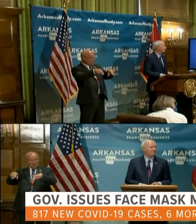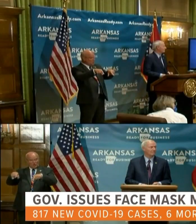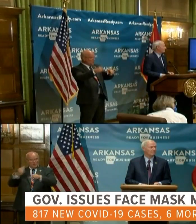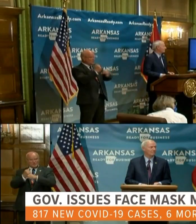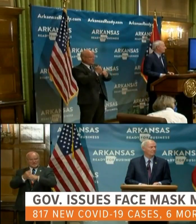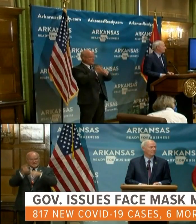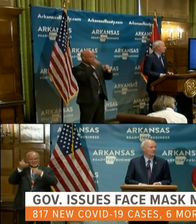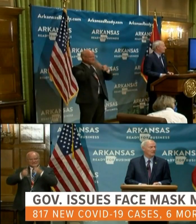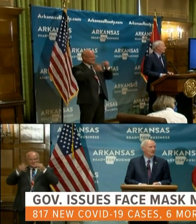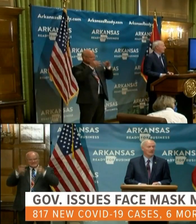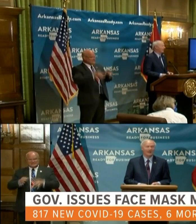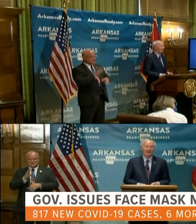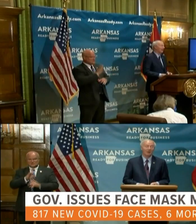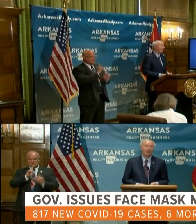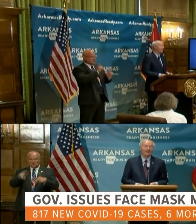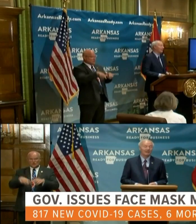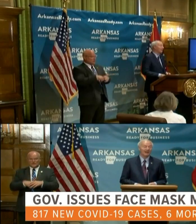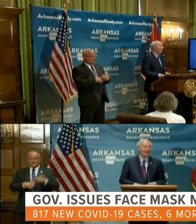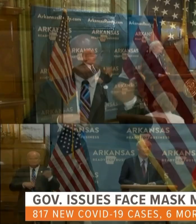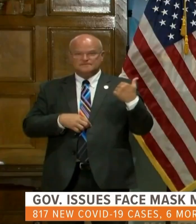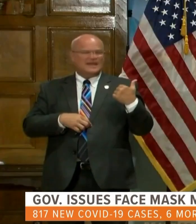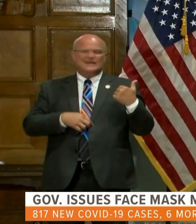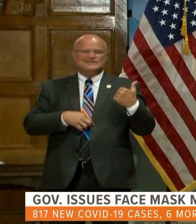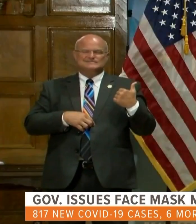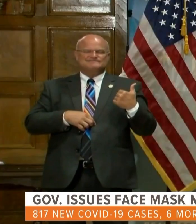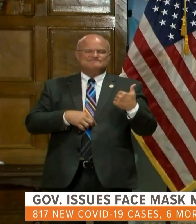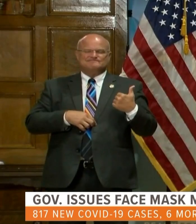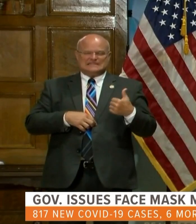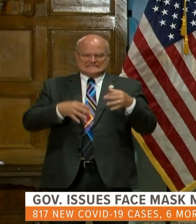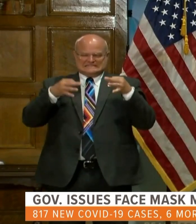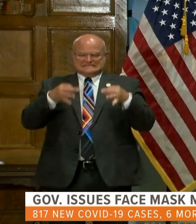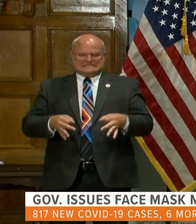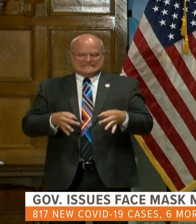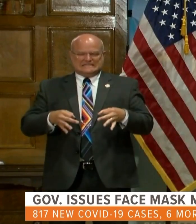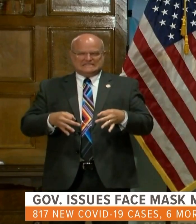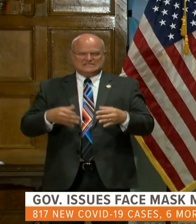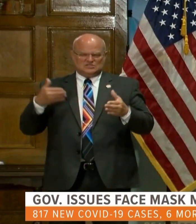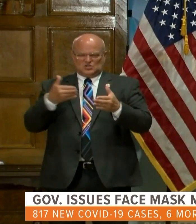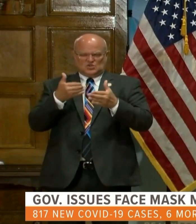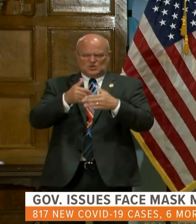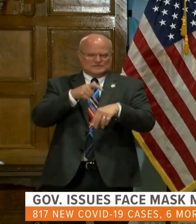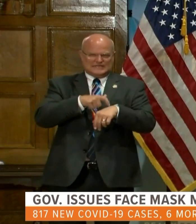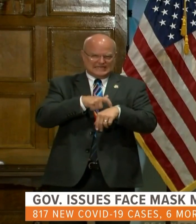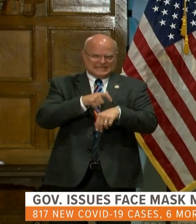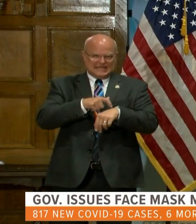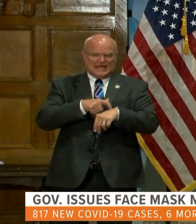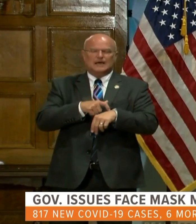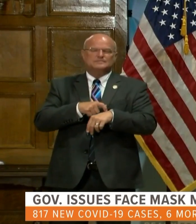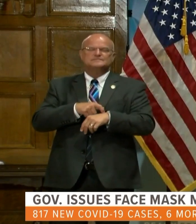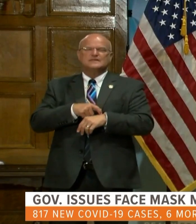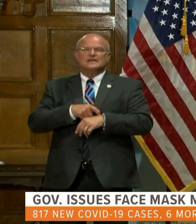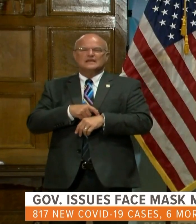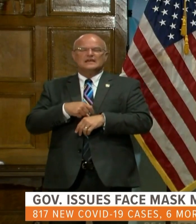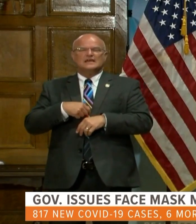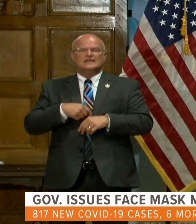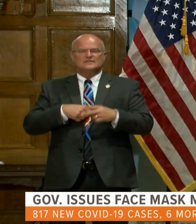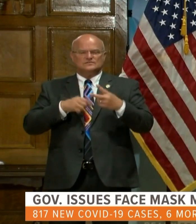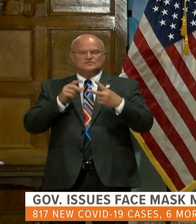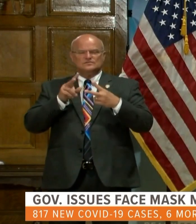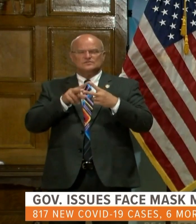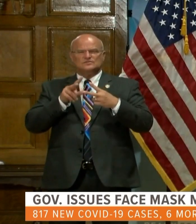final decision on your going? I won't make a final decision until close to that time. There's